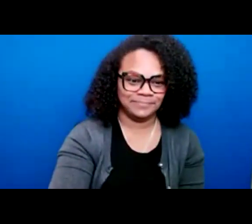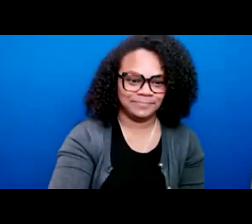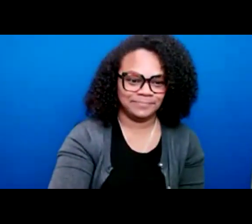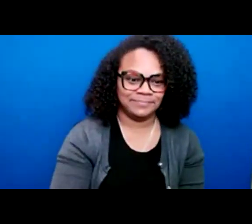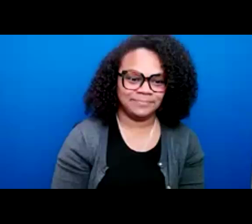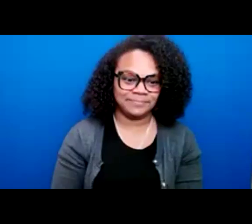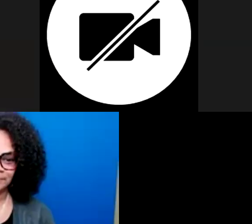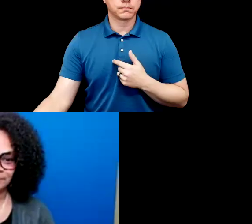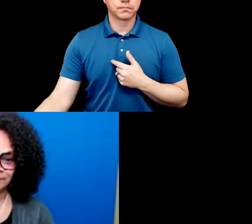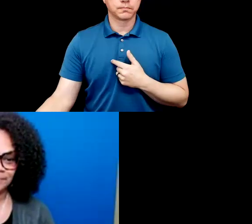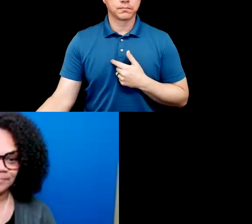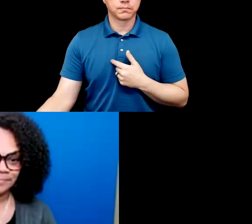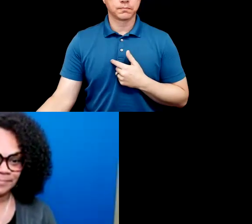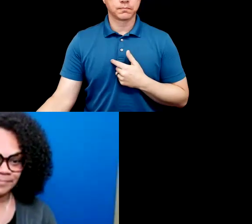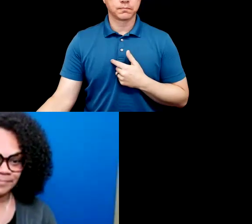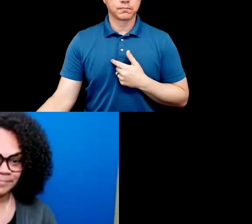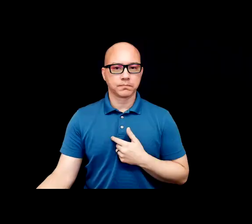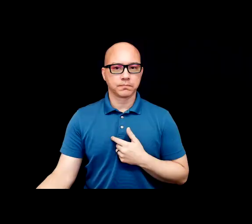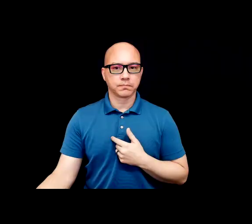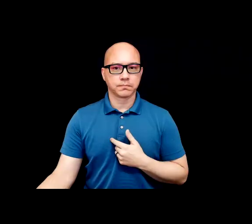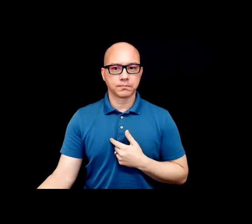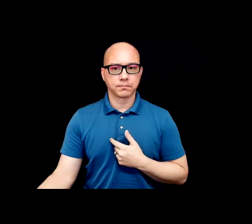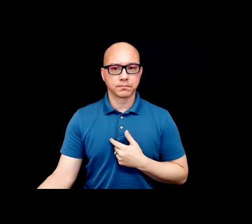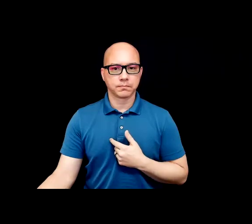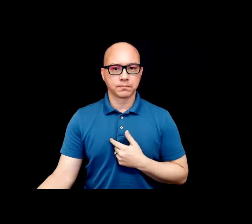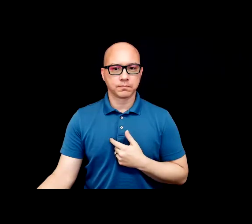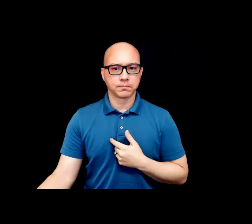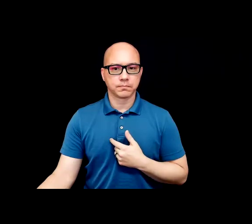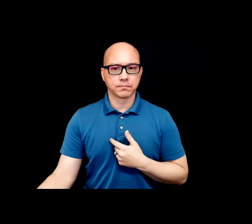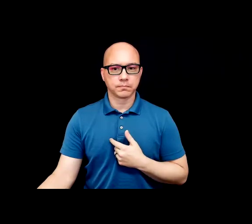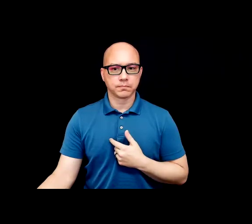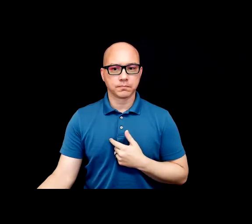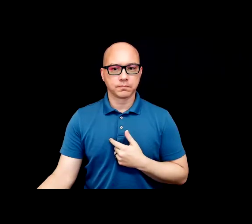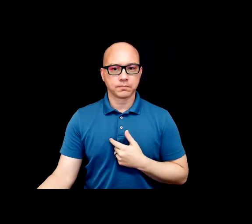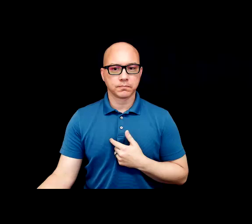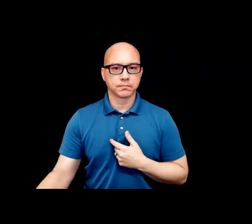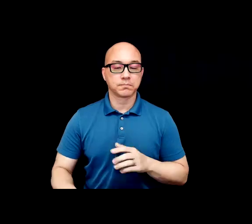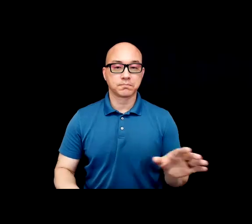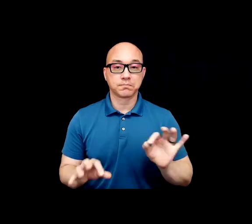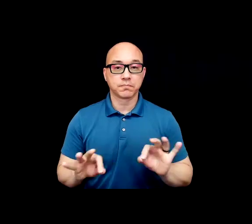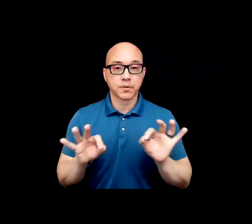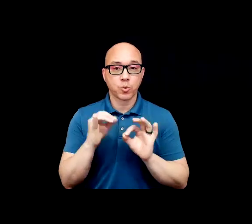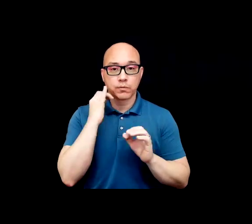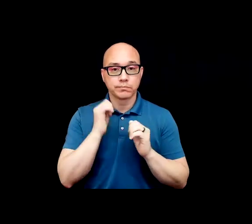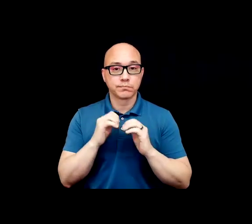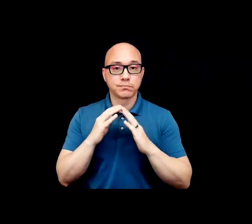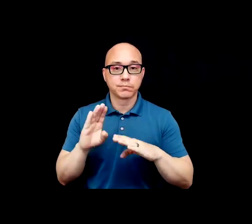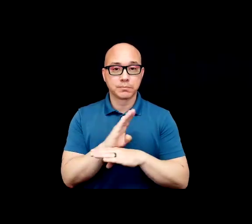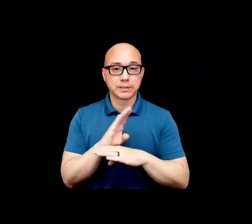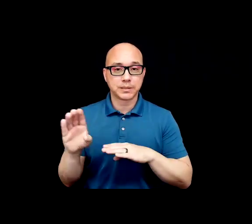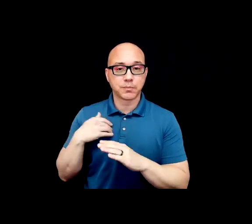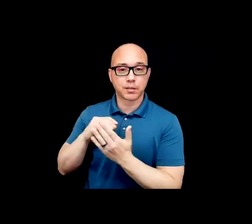Security. Instead, if you receive SSI, when you start a business, you want to make sure to keep a complete list of all the business assets you've